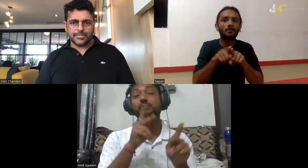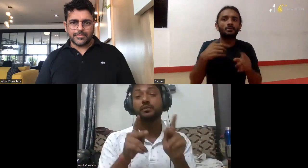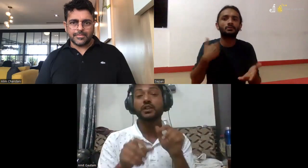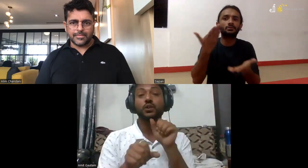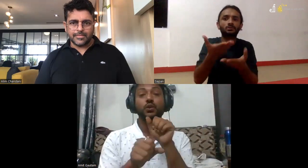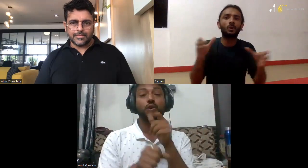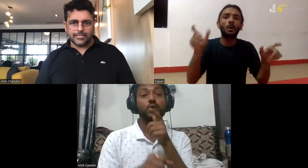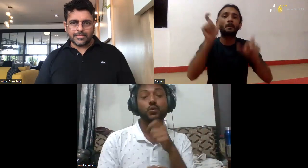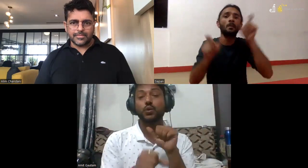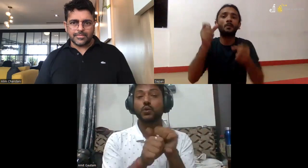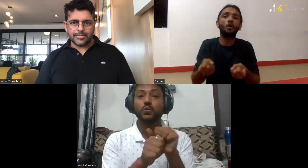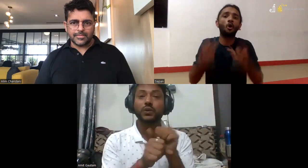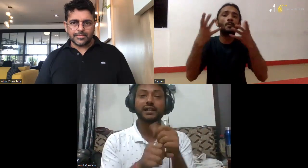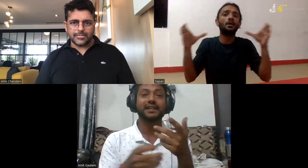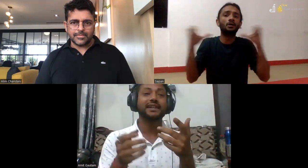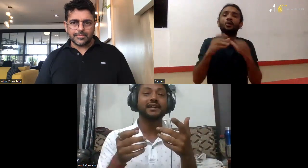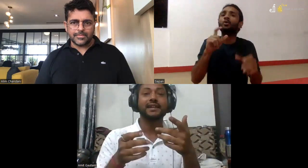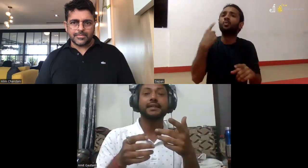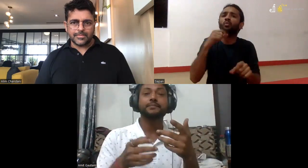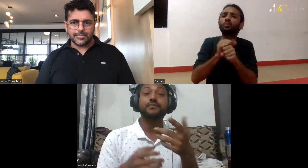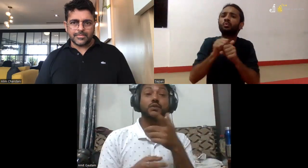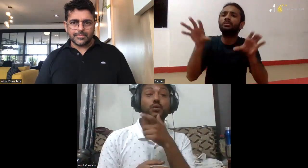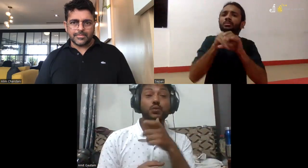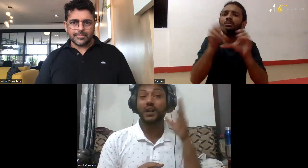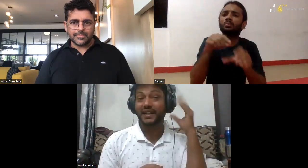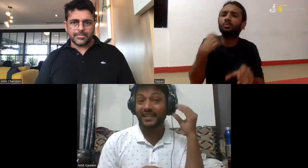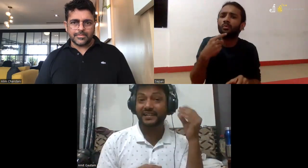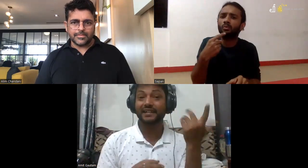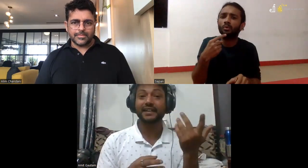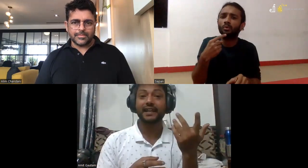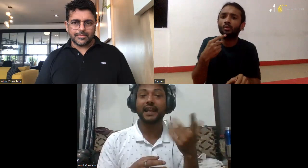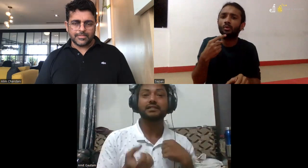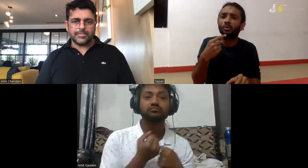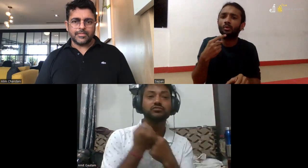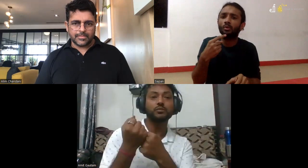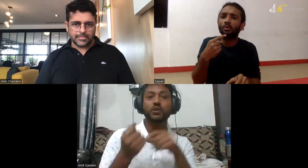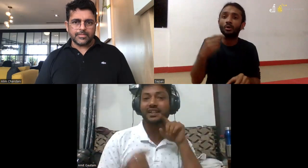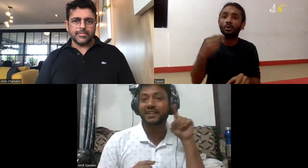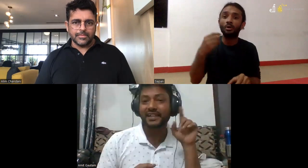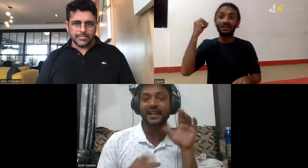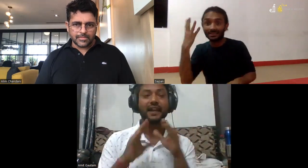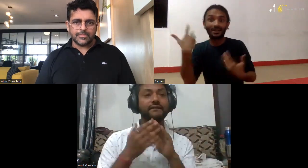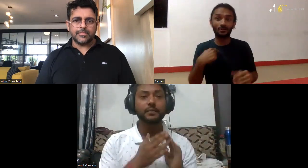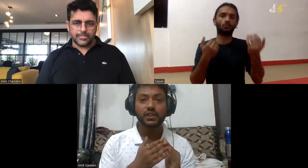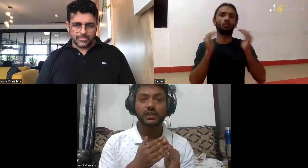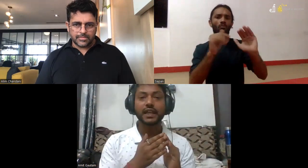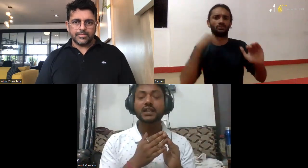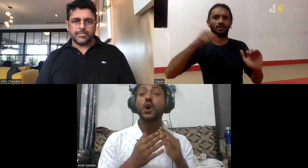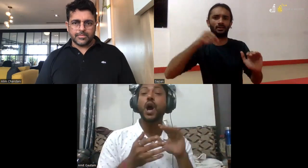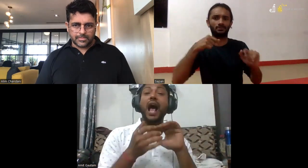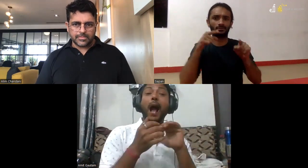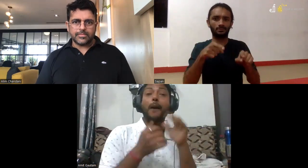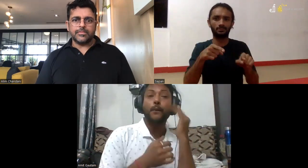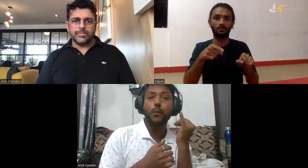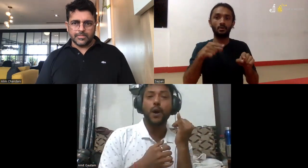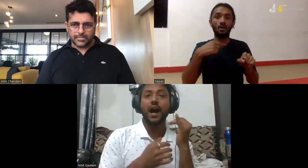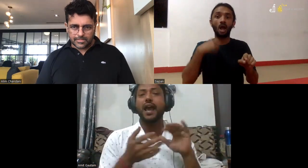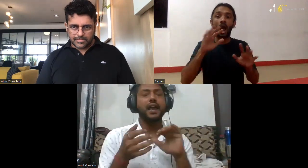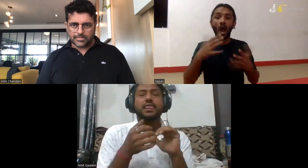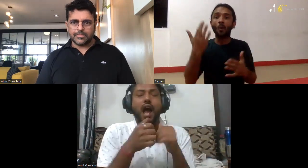is my sign name. So my question is related to the leadership. I